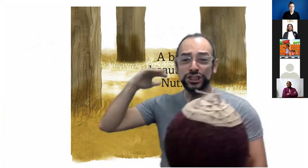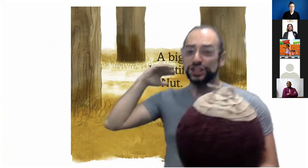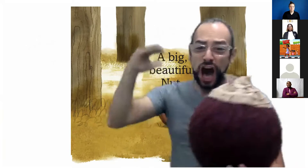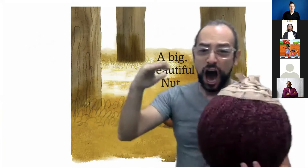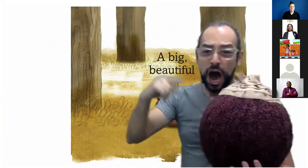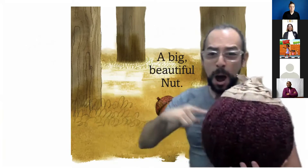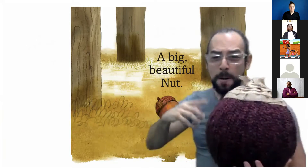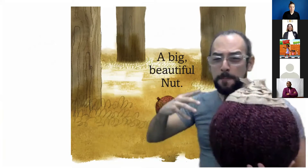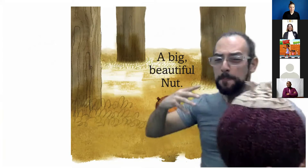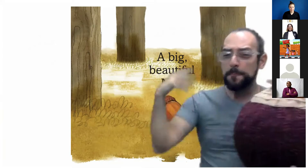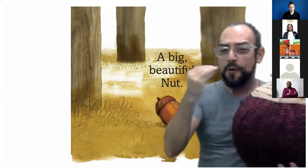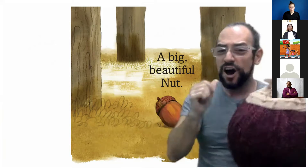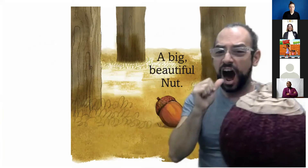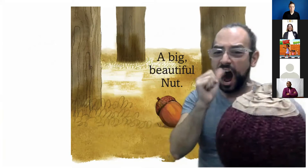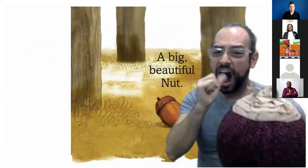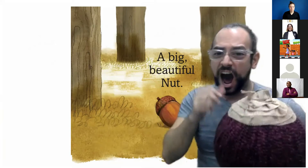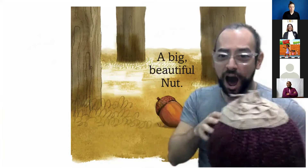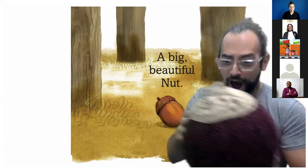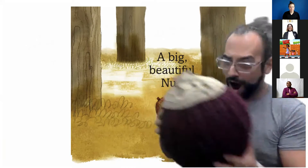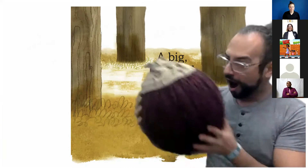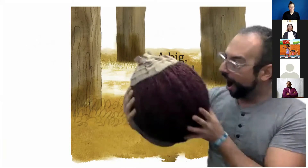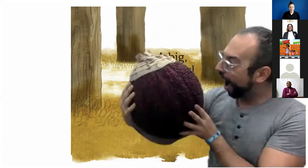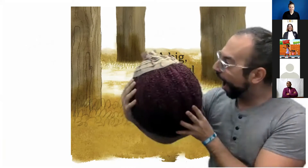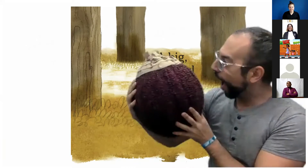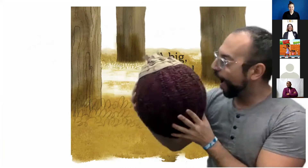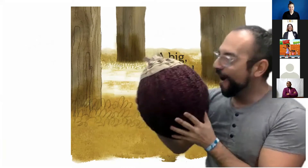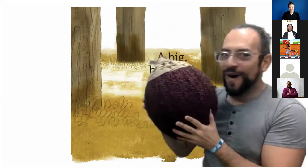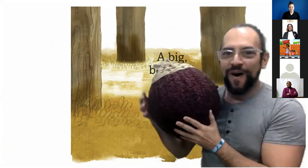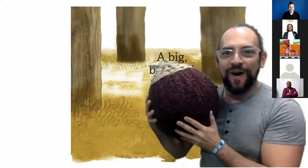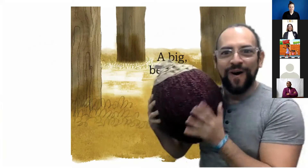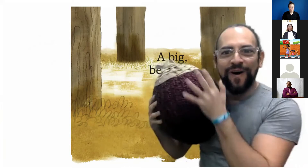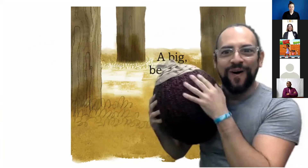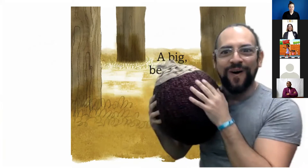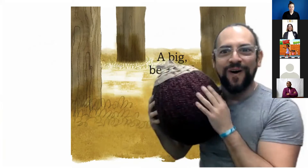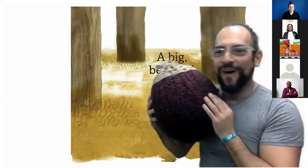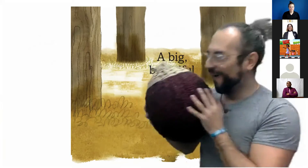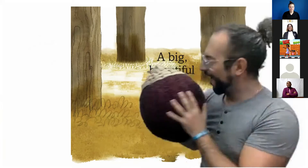A big, beautiful nut.